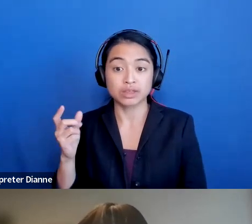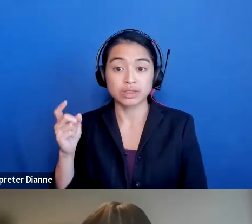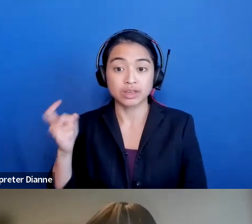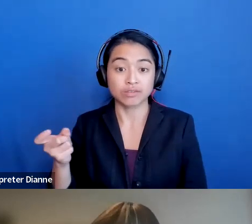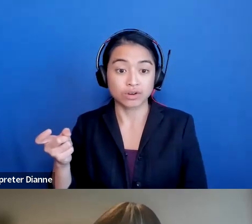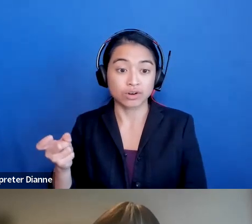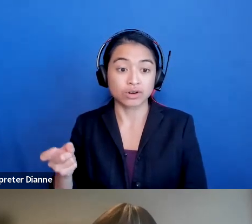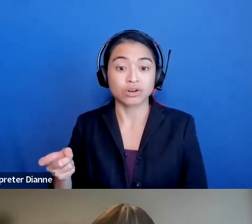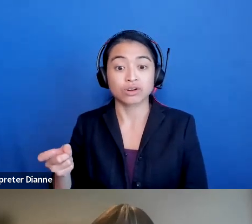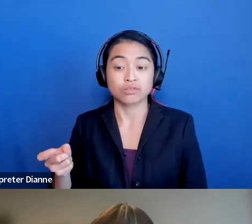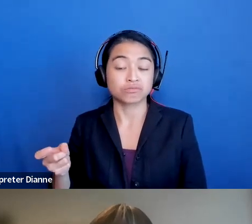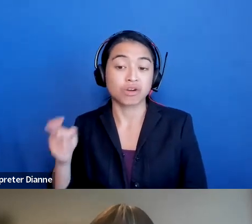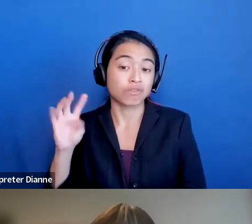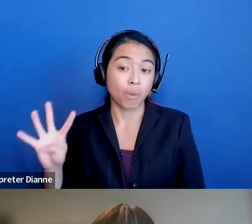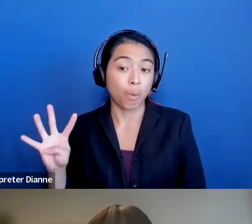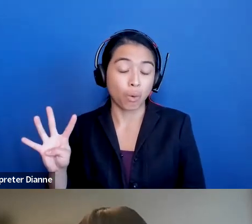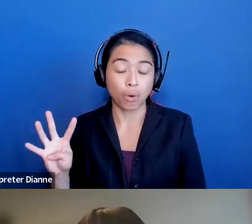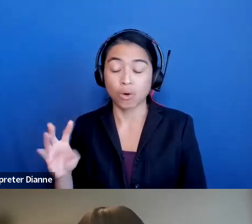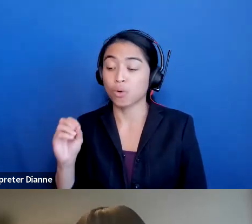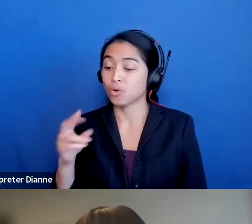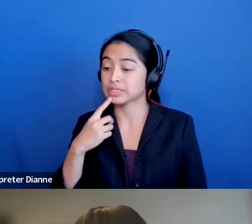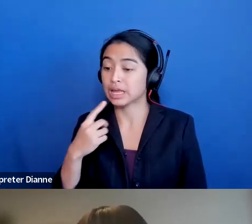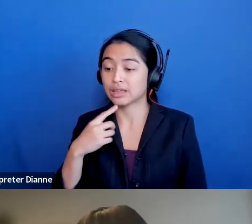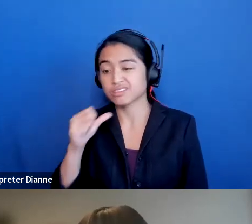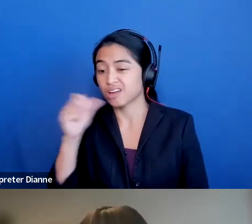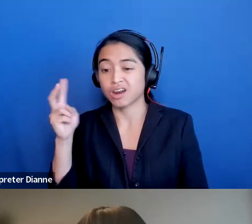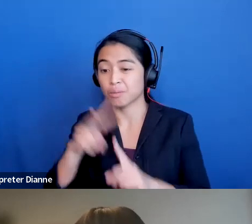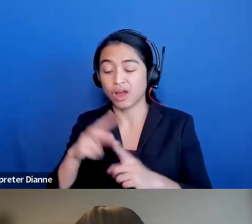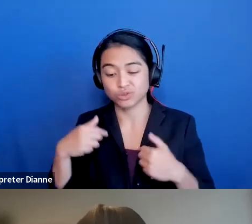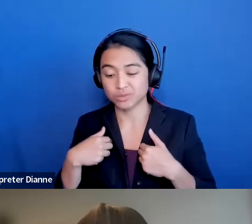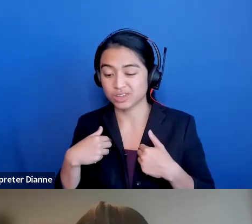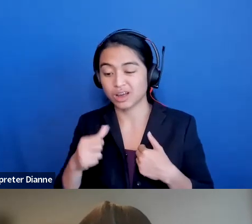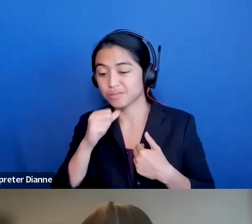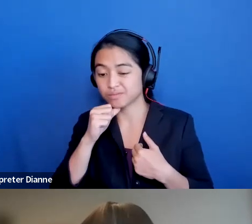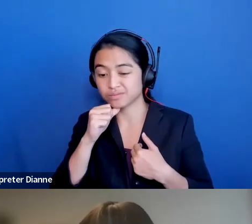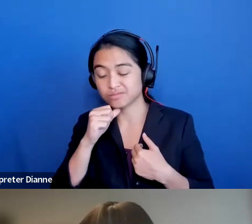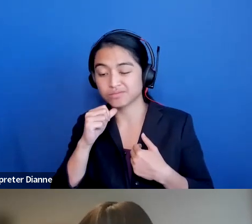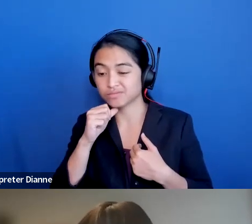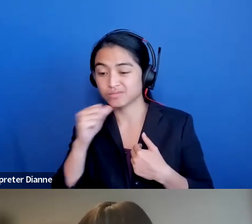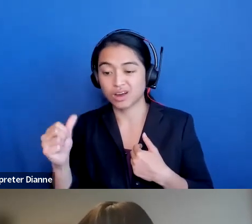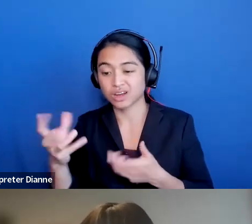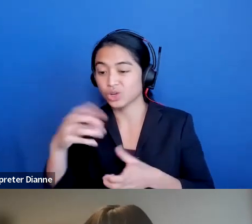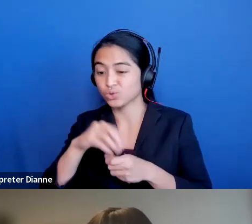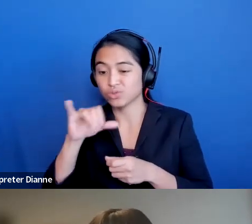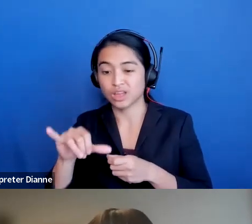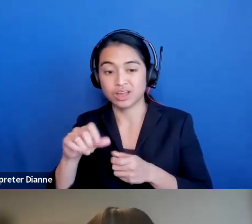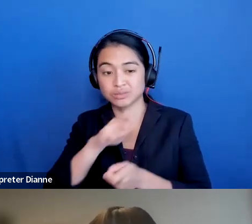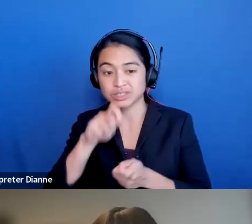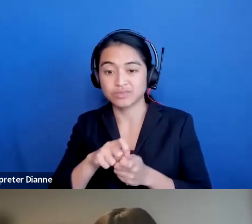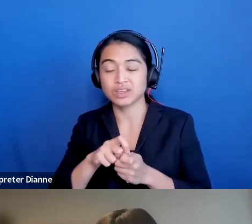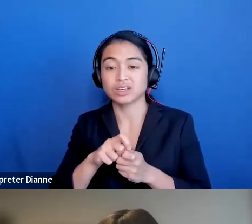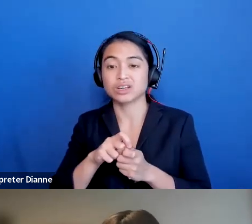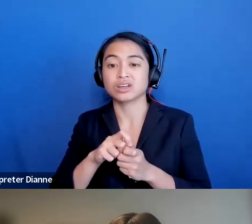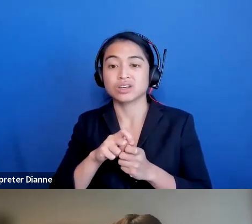4, as she suggested, or say that really doesn't apply to me. And so I'm not even going to count that particular criteria in